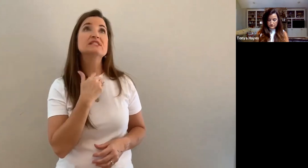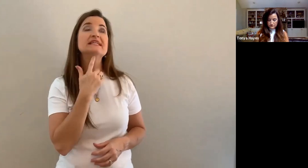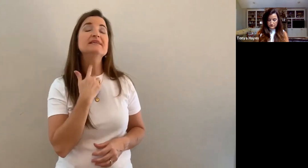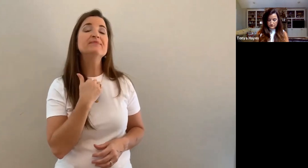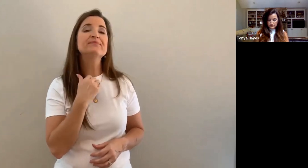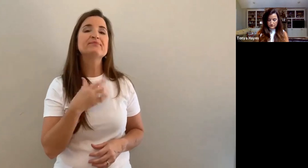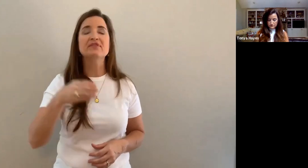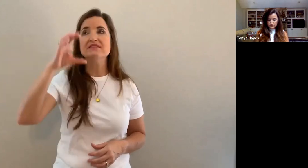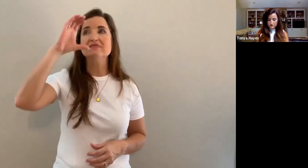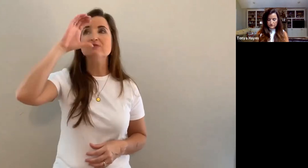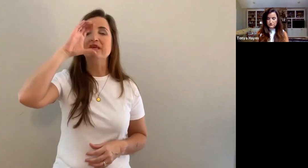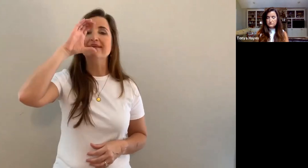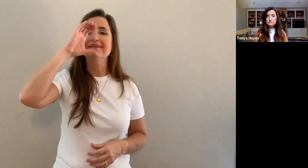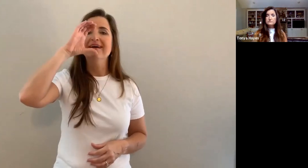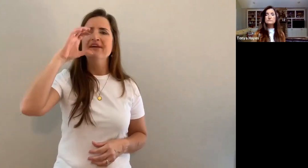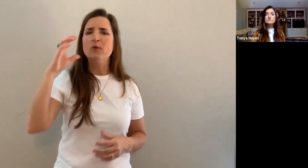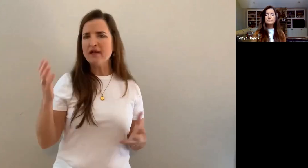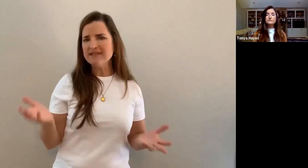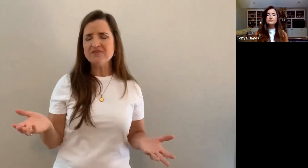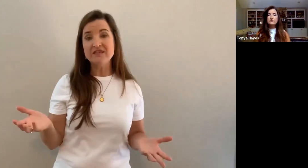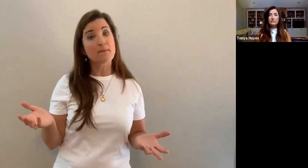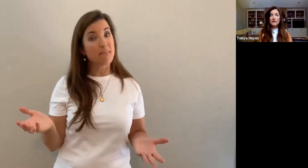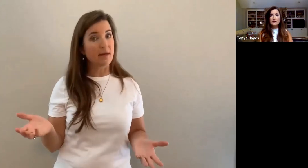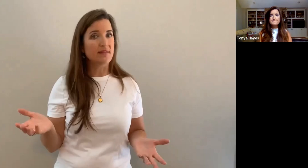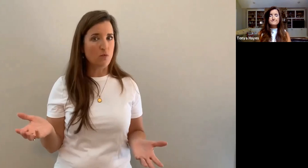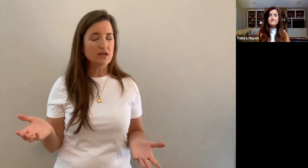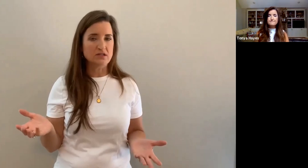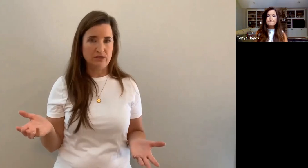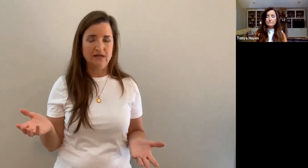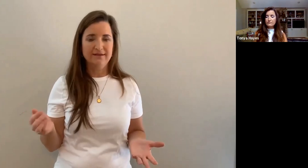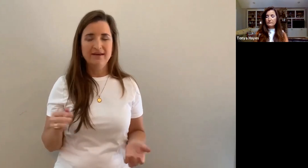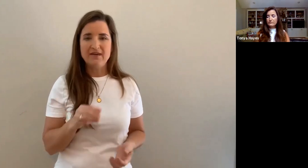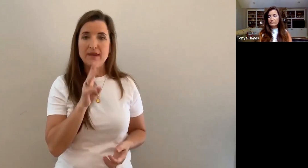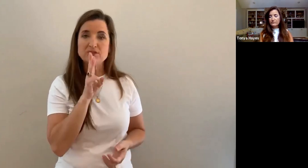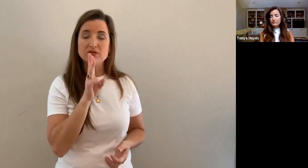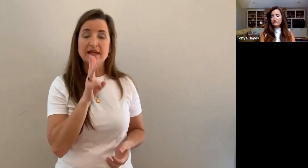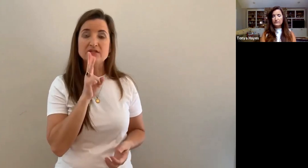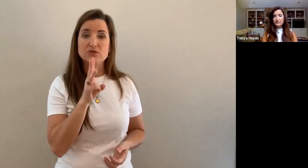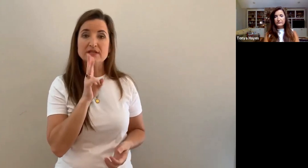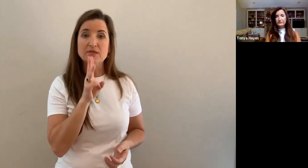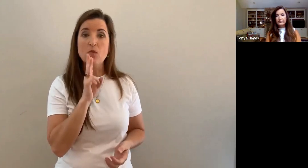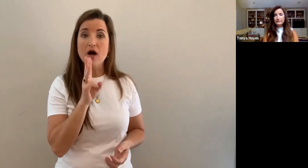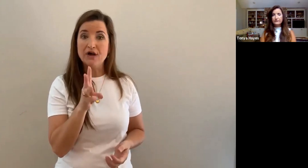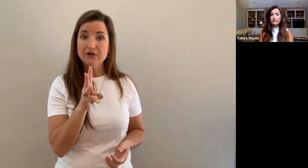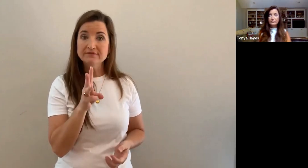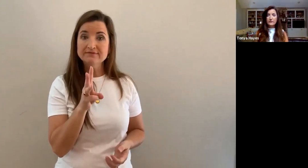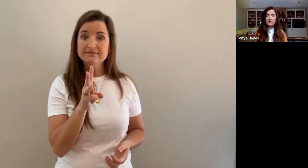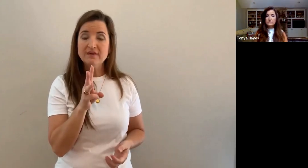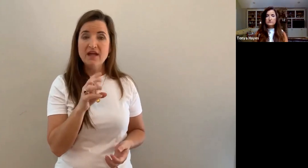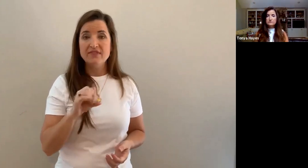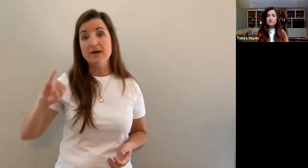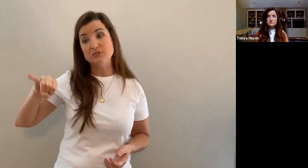is thirsty, but this is drink. Now, what kinds of things might they want to drink? They might like to drink some